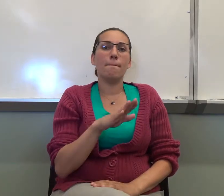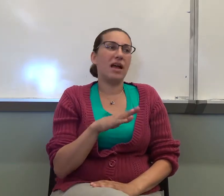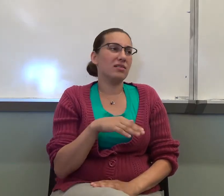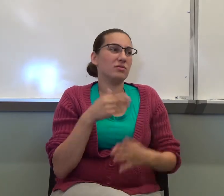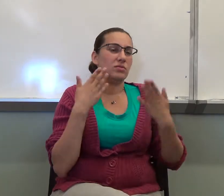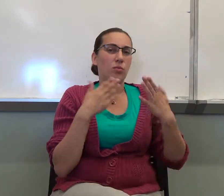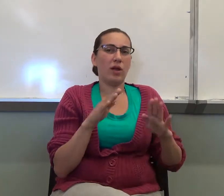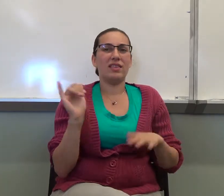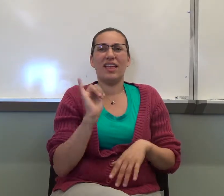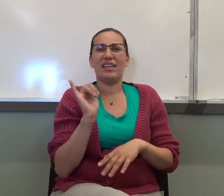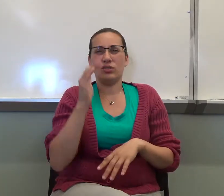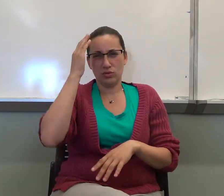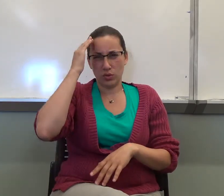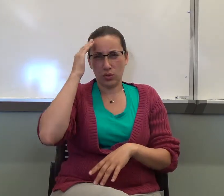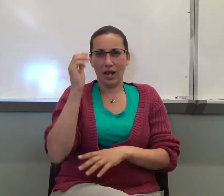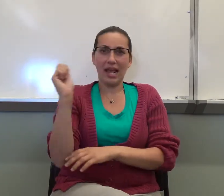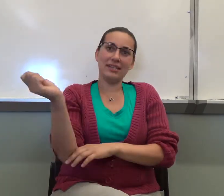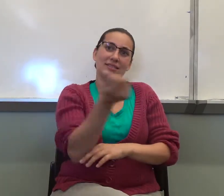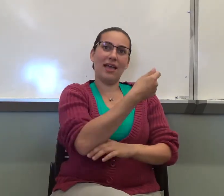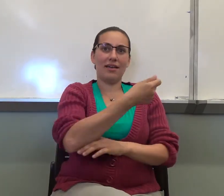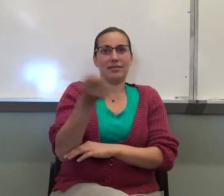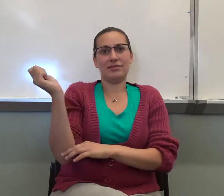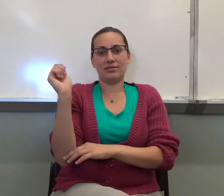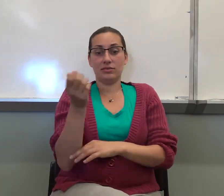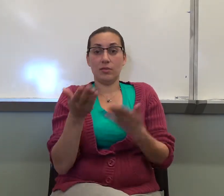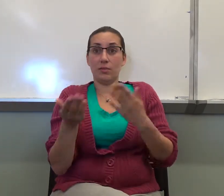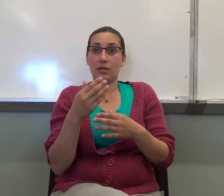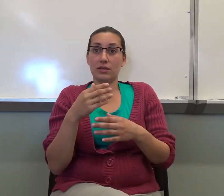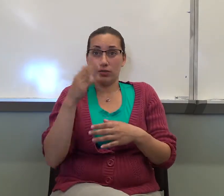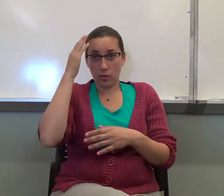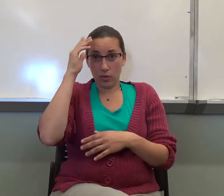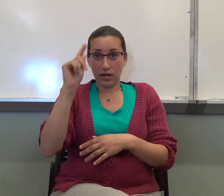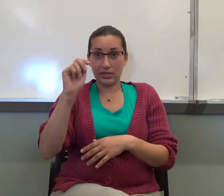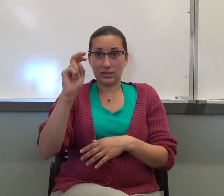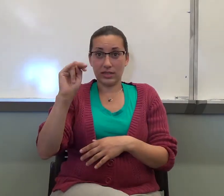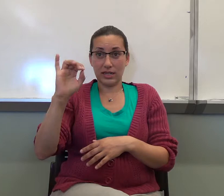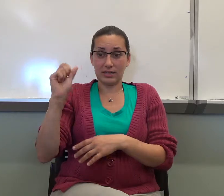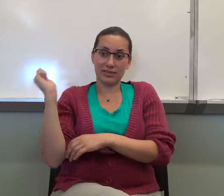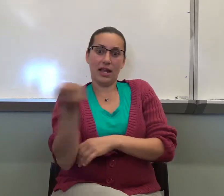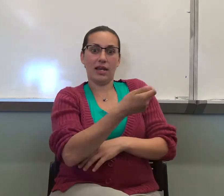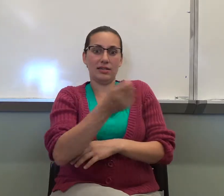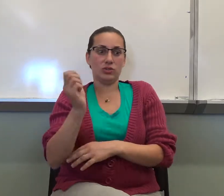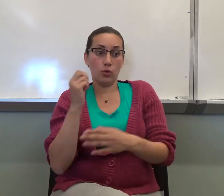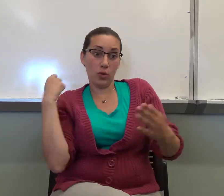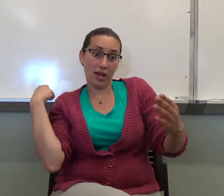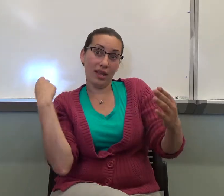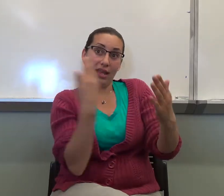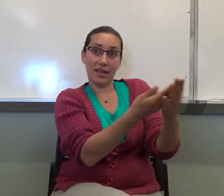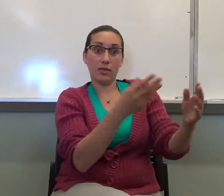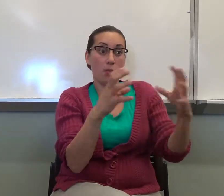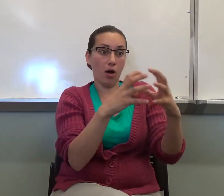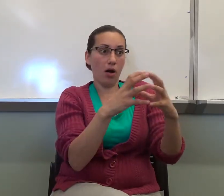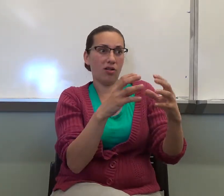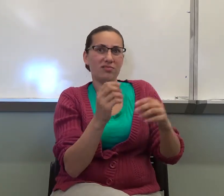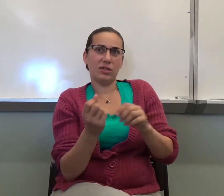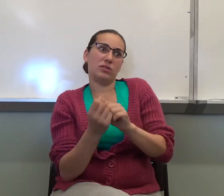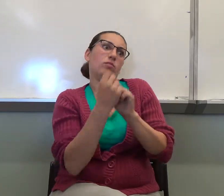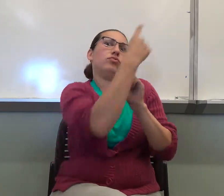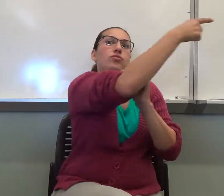tennis, you may hit it, slam it across the net, but if you do it, then it's awkward. You've got bad form.